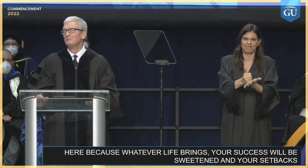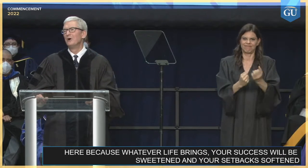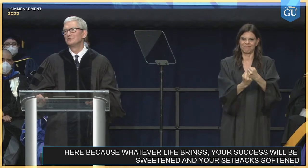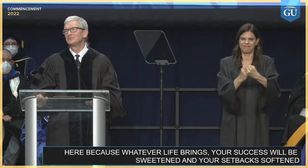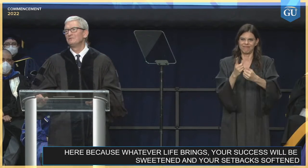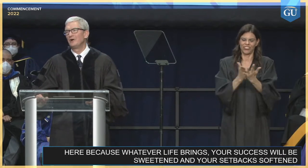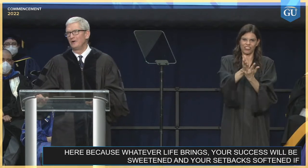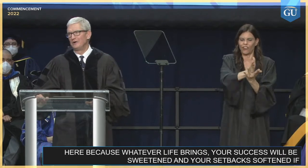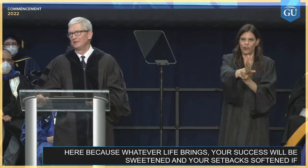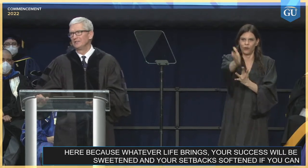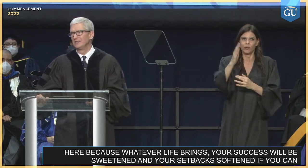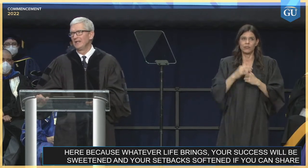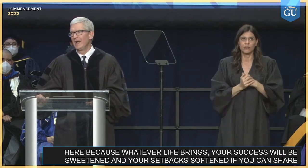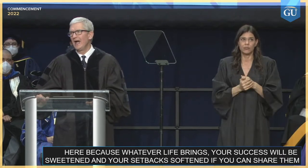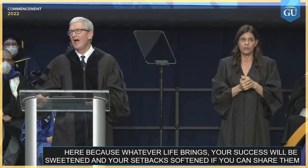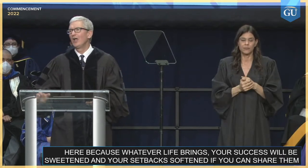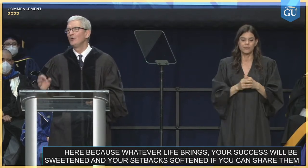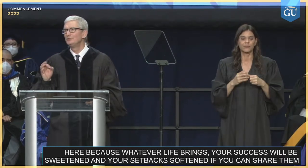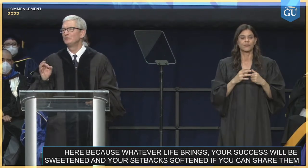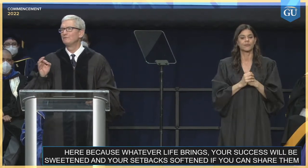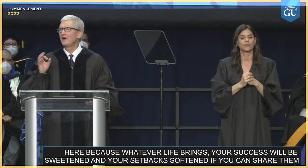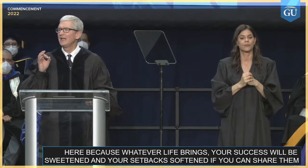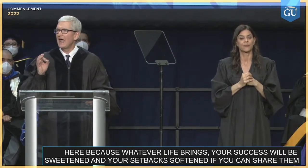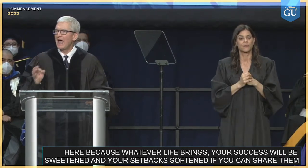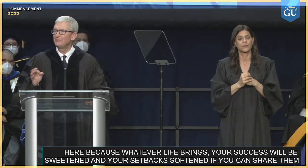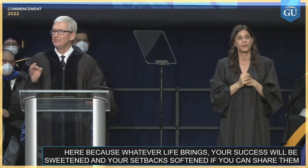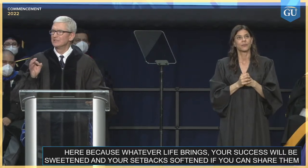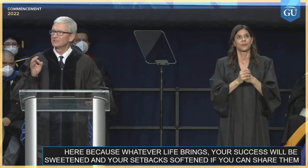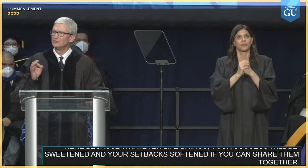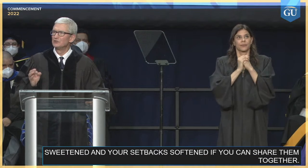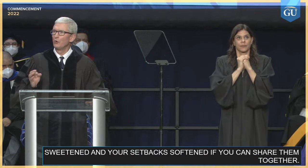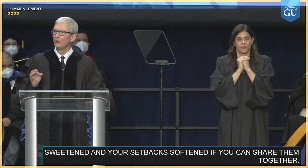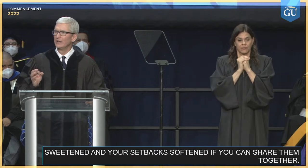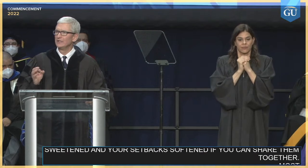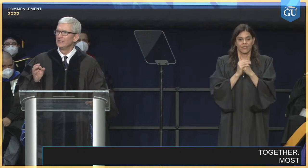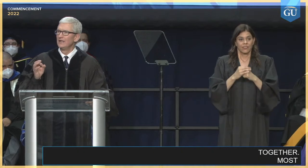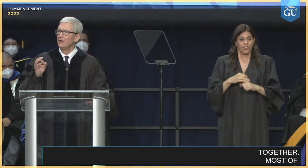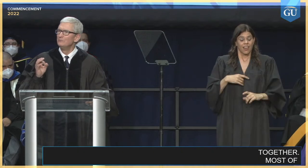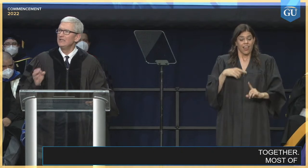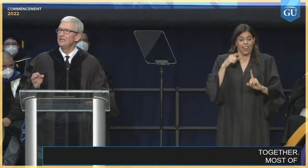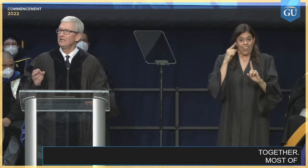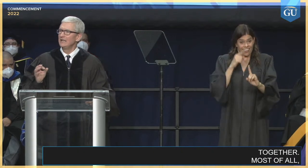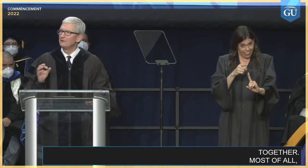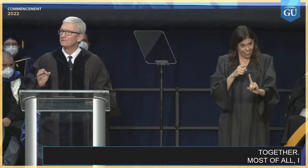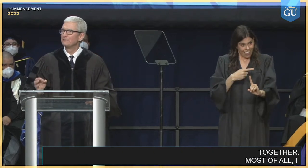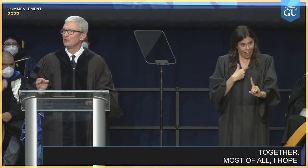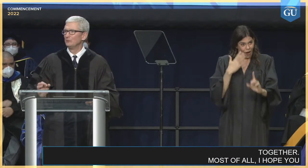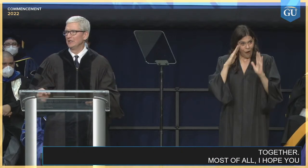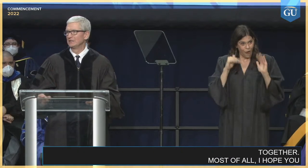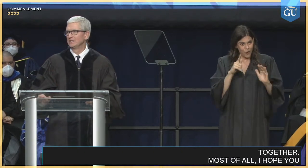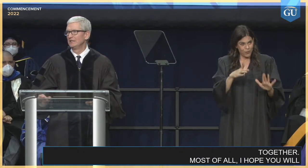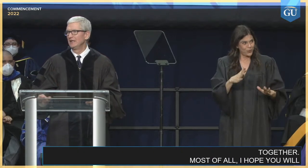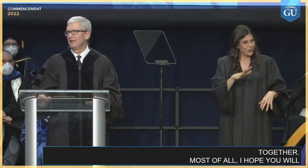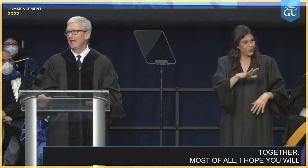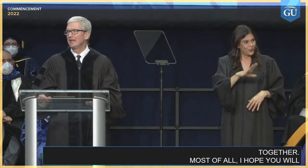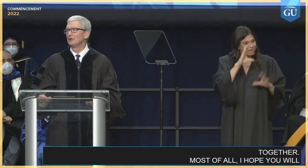Most of all, I hope you will find happiness and joy, meaning and fulfillment, and a